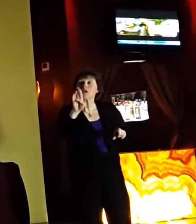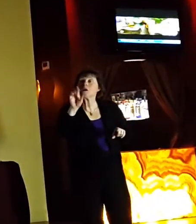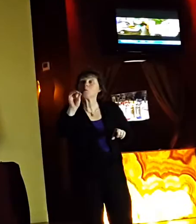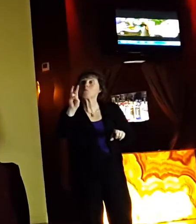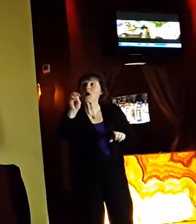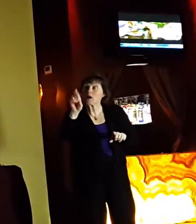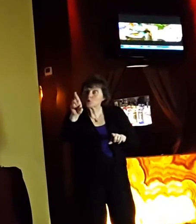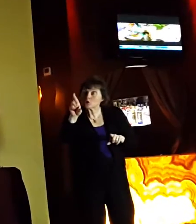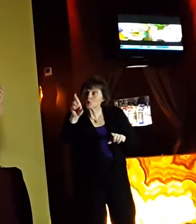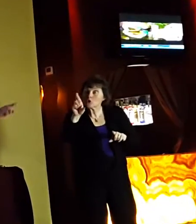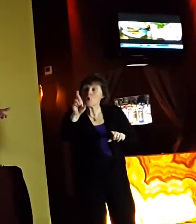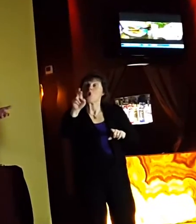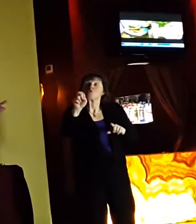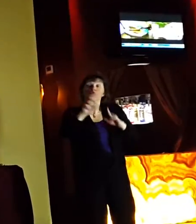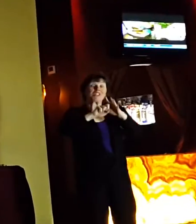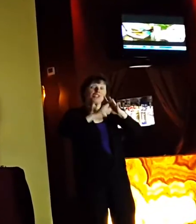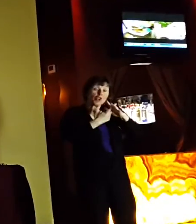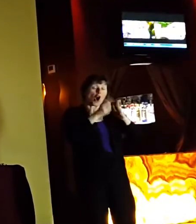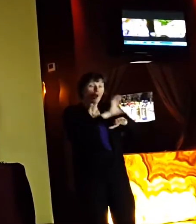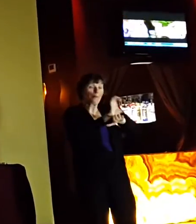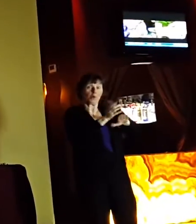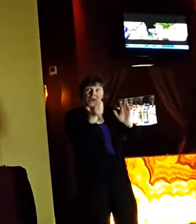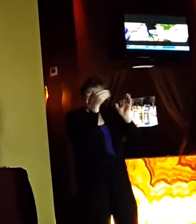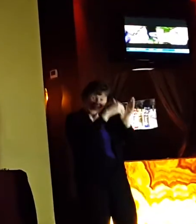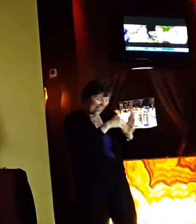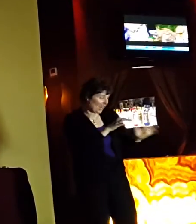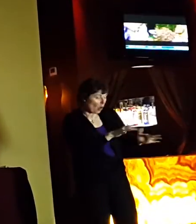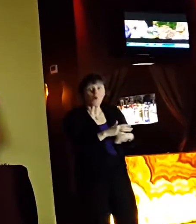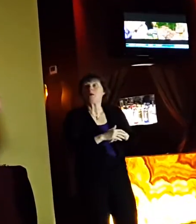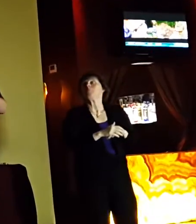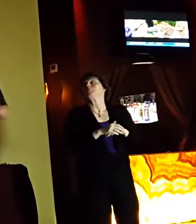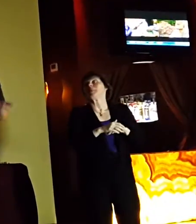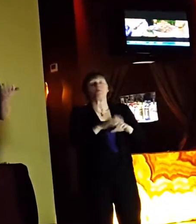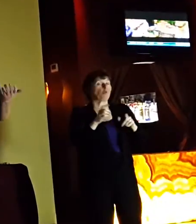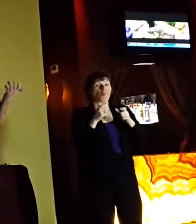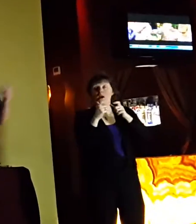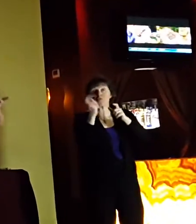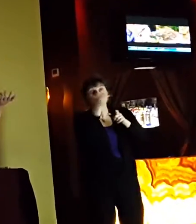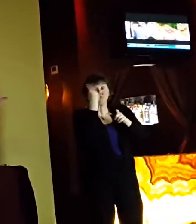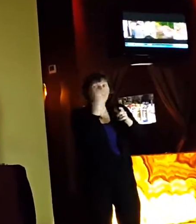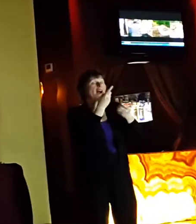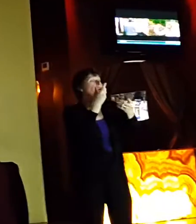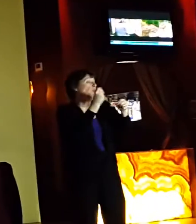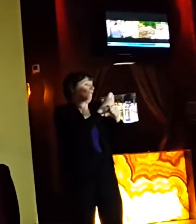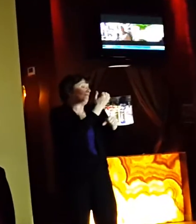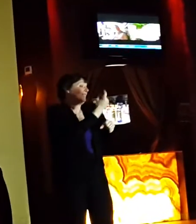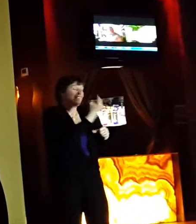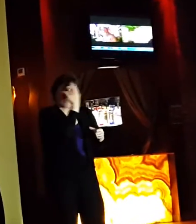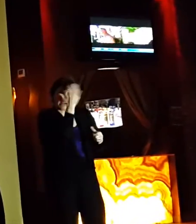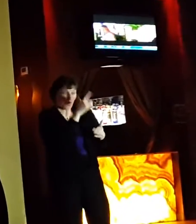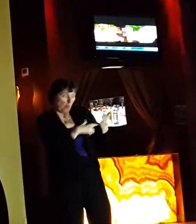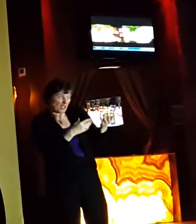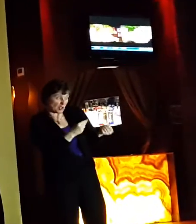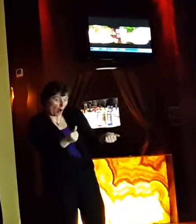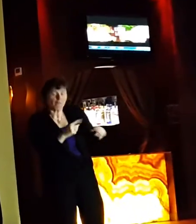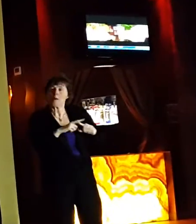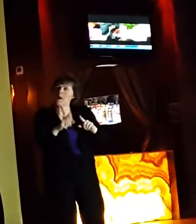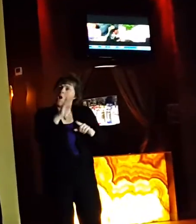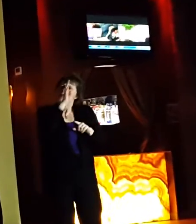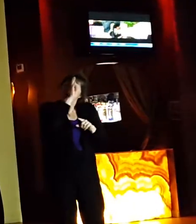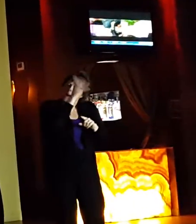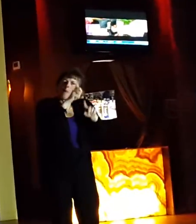your computer. Or maybe you'll have to go around and I don't know, run around the track and then come back to us because we'll fix it. I don't really know what the solution is, but we'll come up with